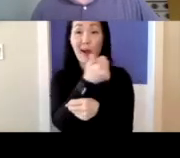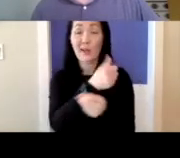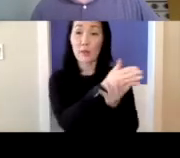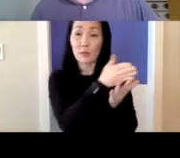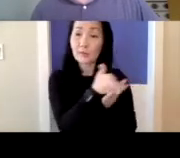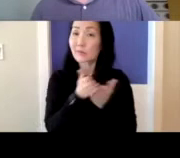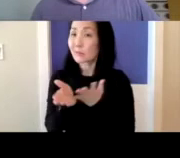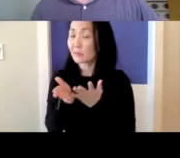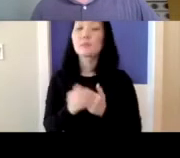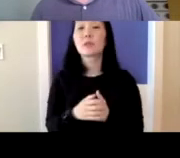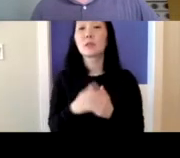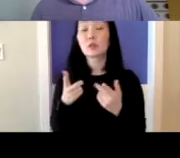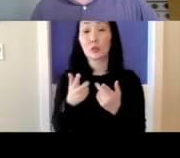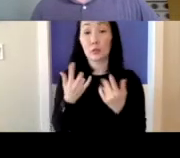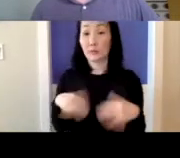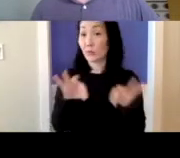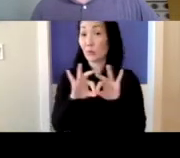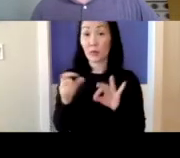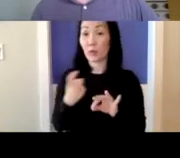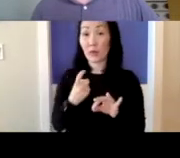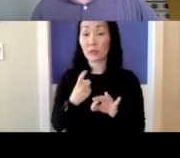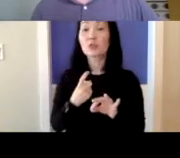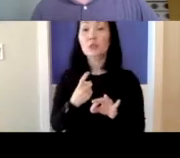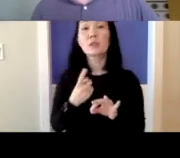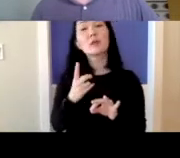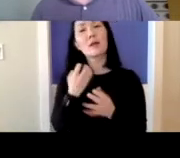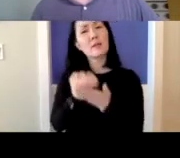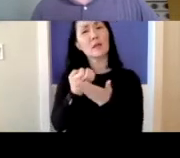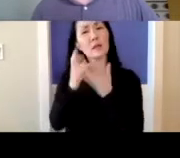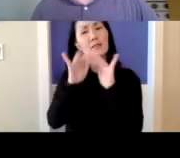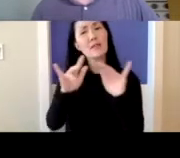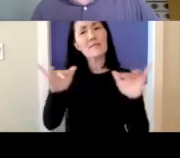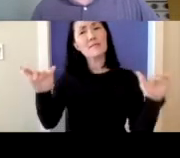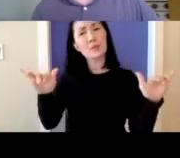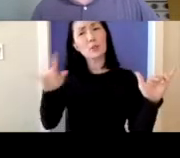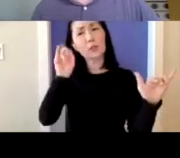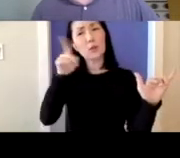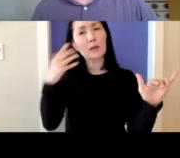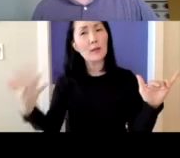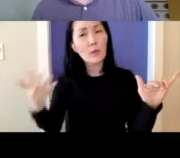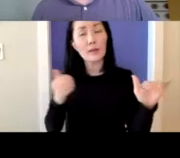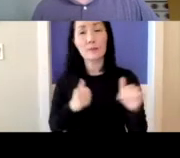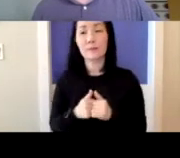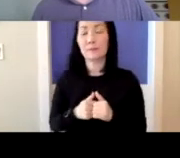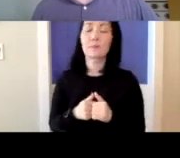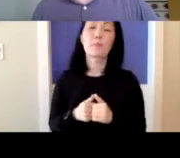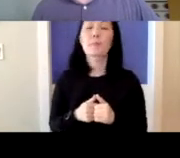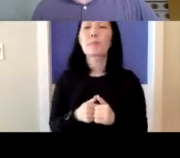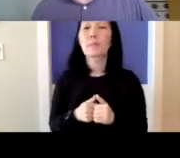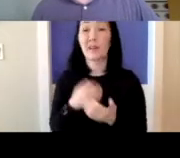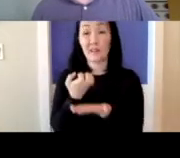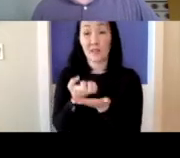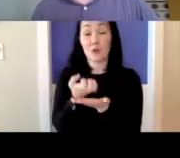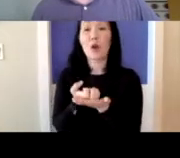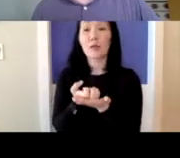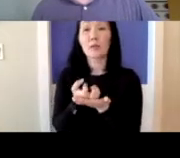question for us going forward is what kind of diverse economy do we want to have, and how do we want to have an economy